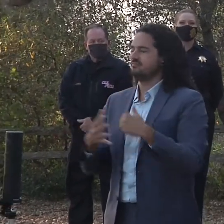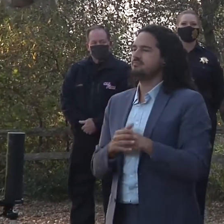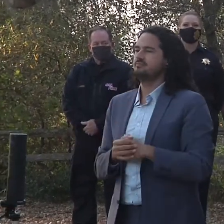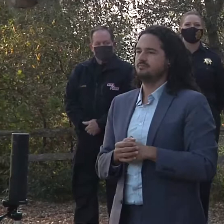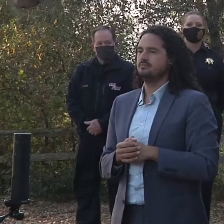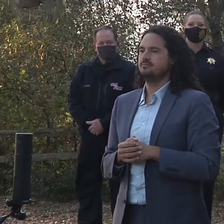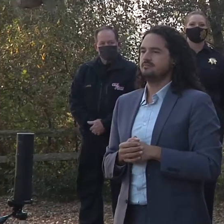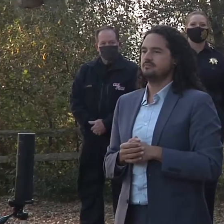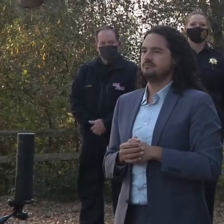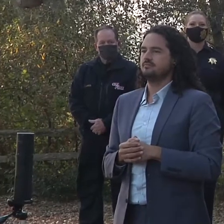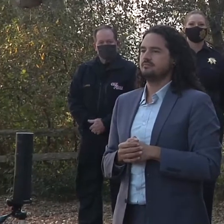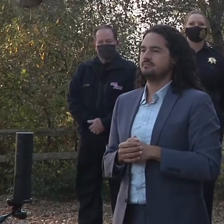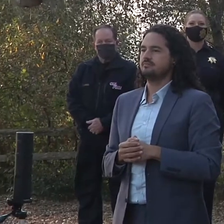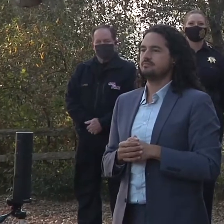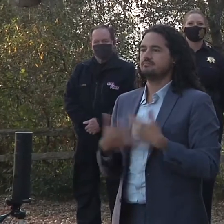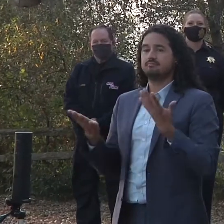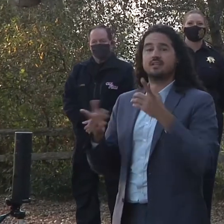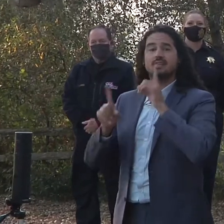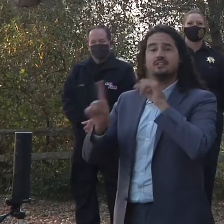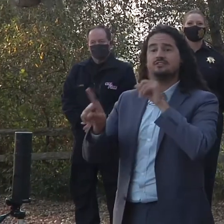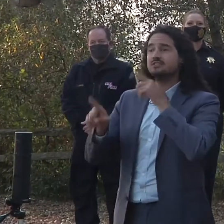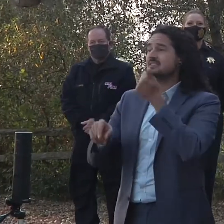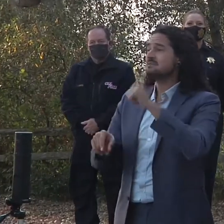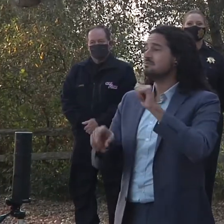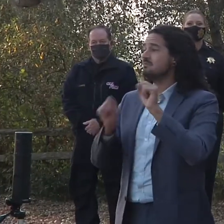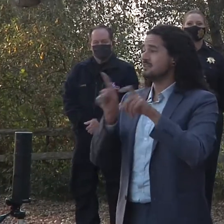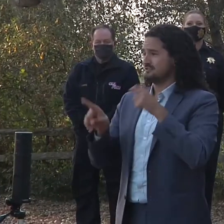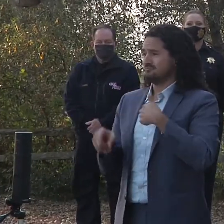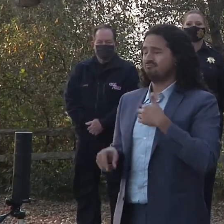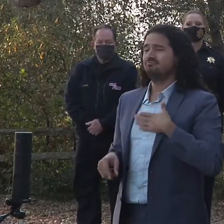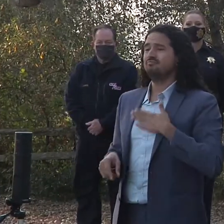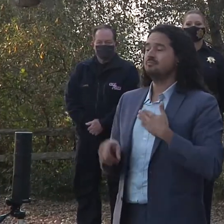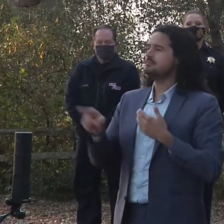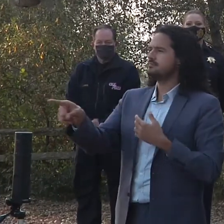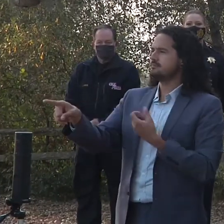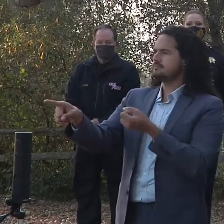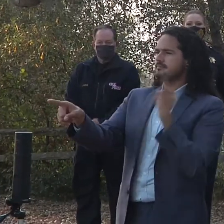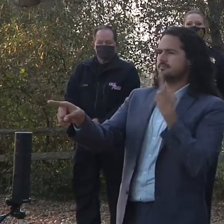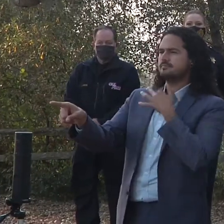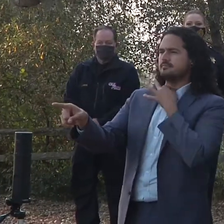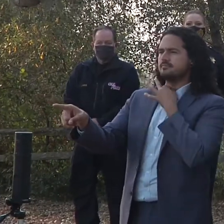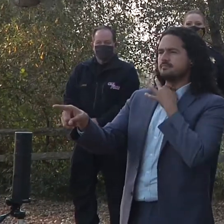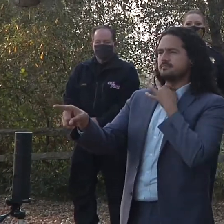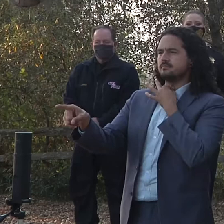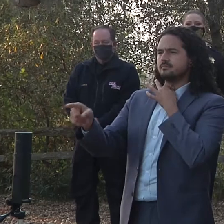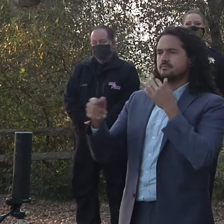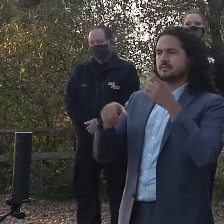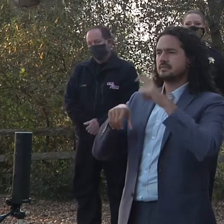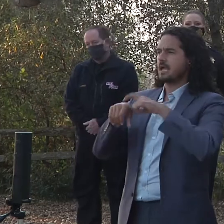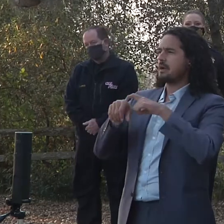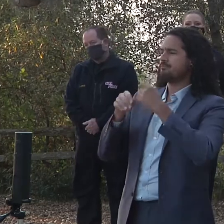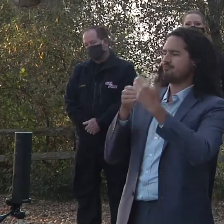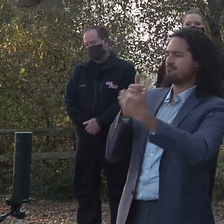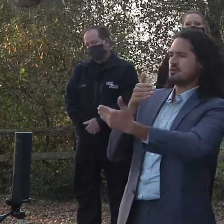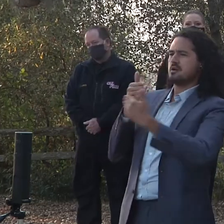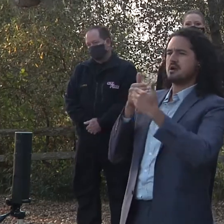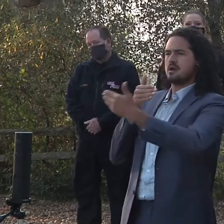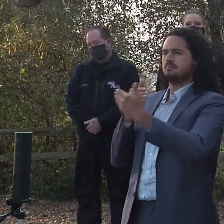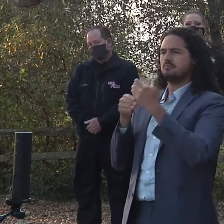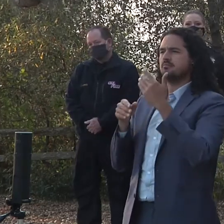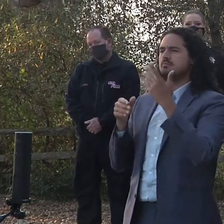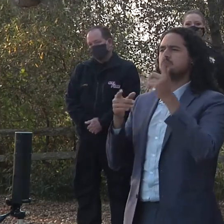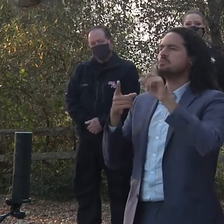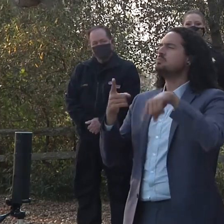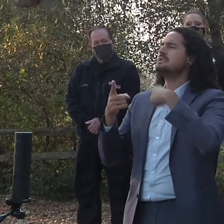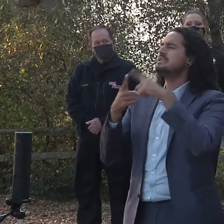All right, with that, we're happy to answer any questions you might have. Is there a time frame for the remaining evacuees for some of the places